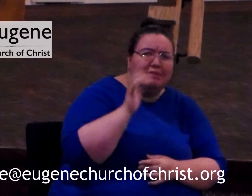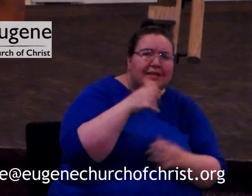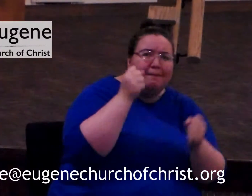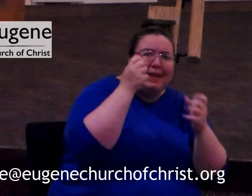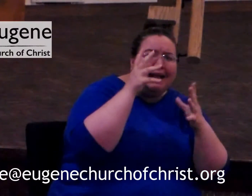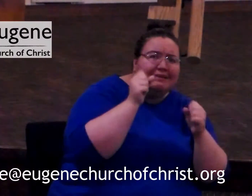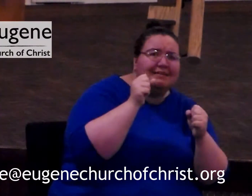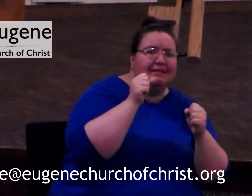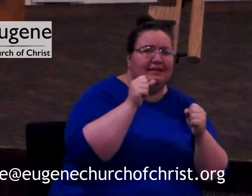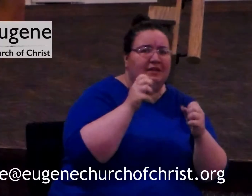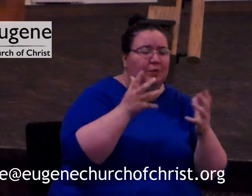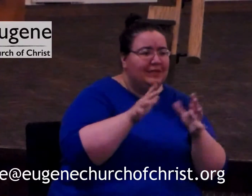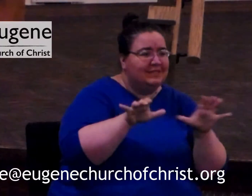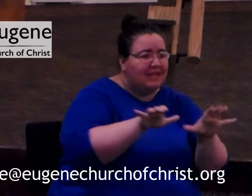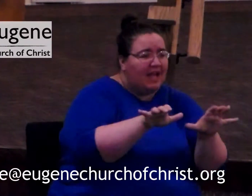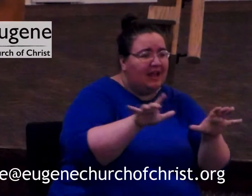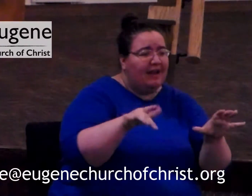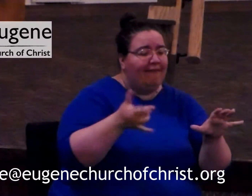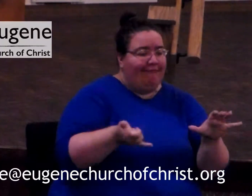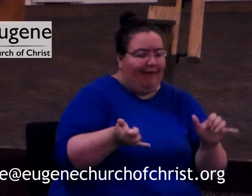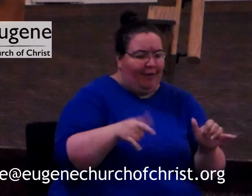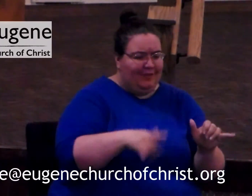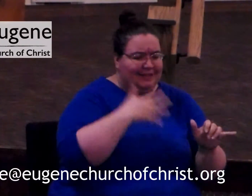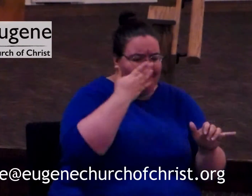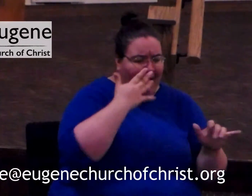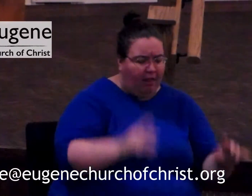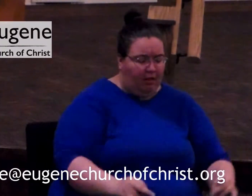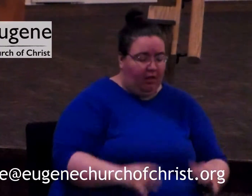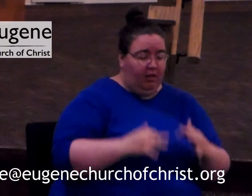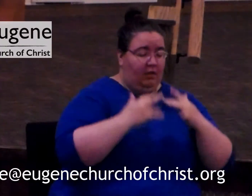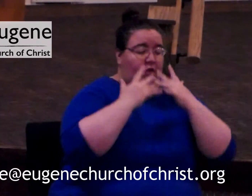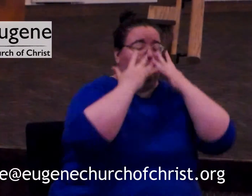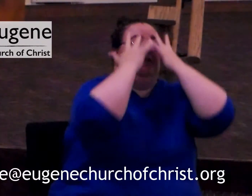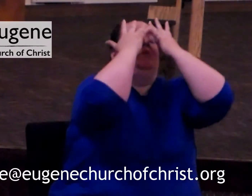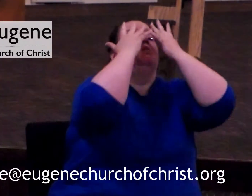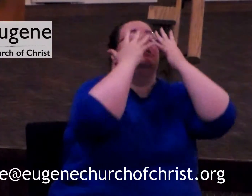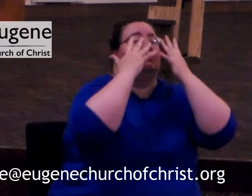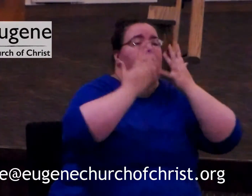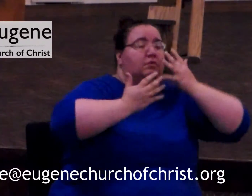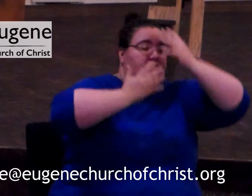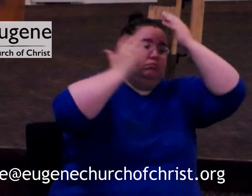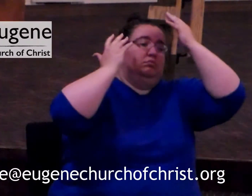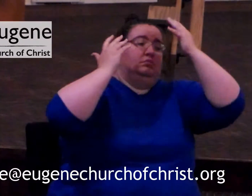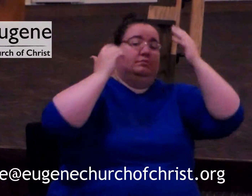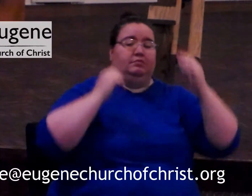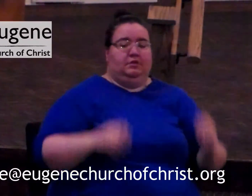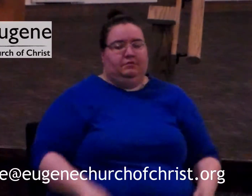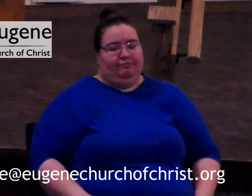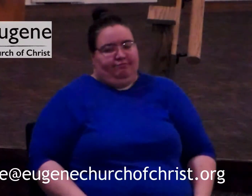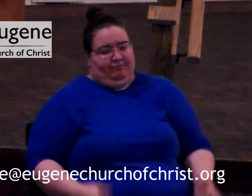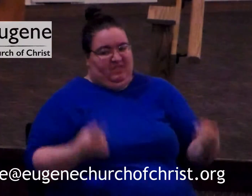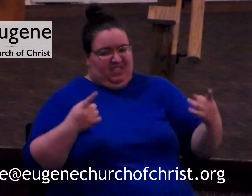overtake you a little bit. And one of his disciples, Judas Iscariot, who was later to betray him, objected.